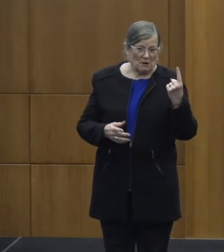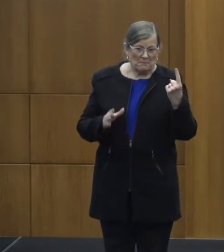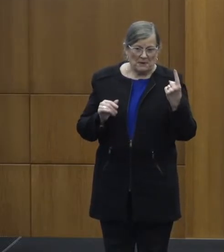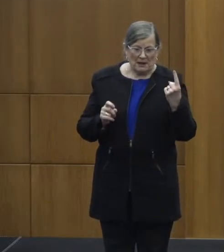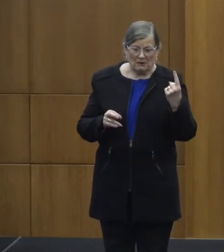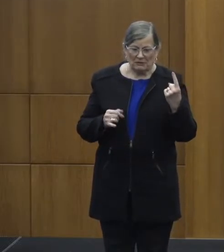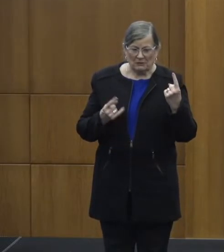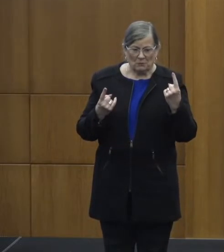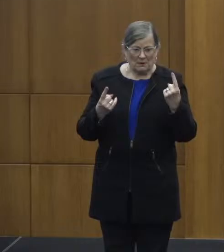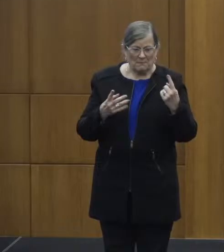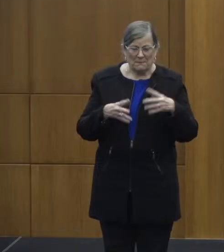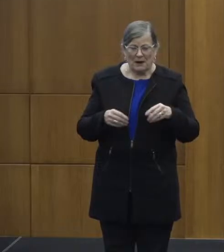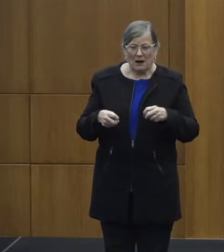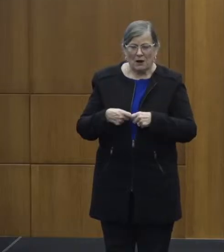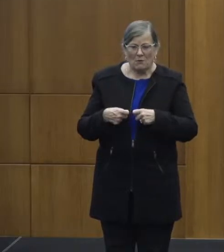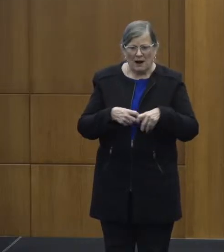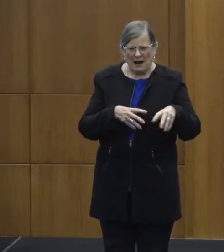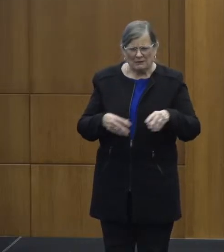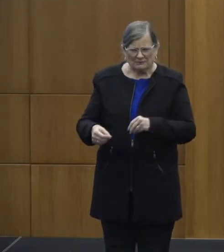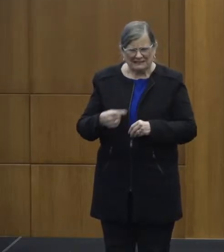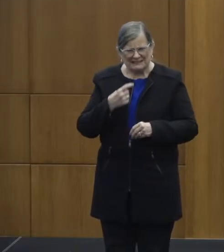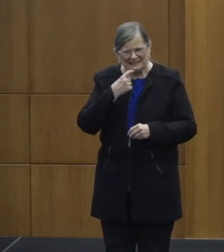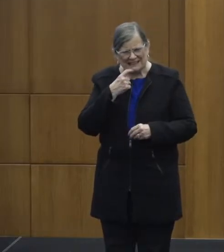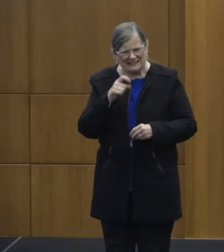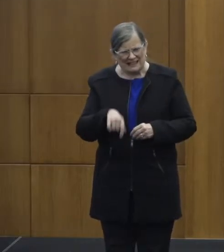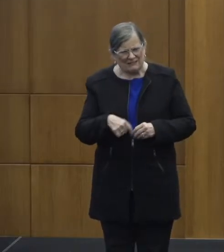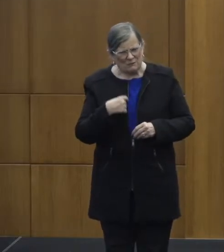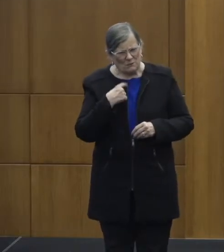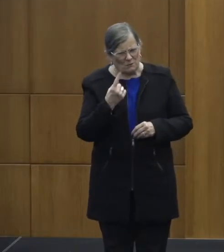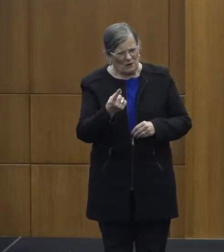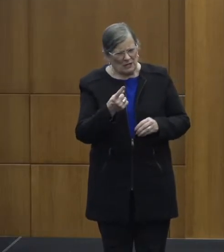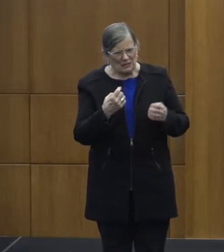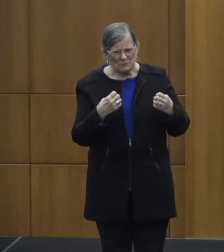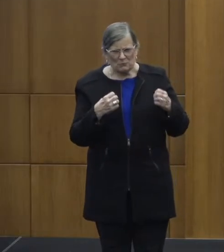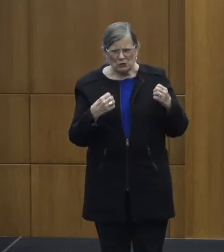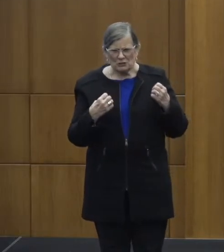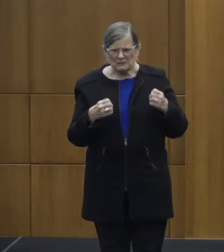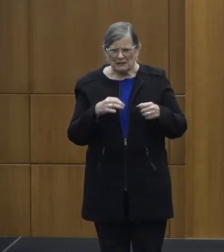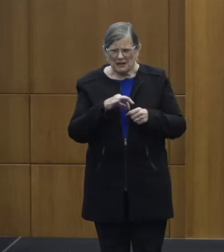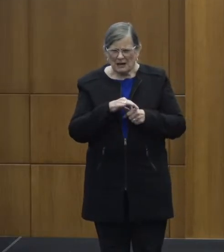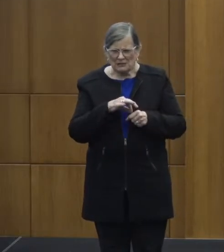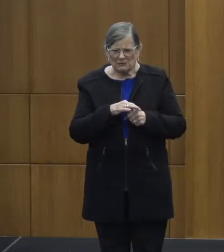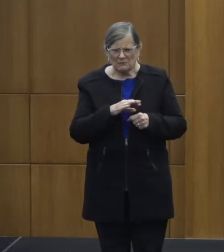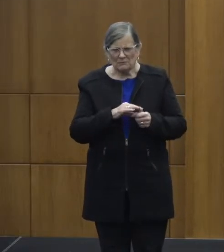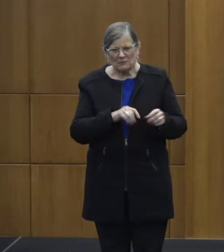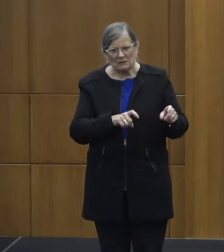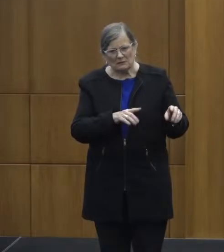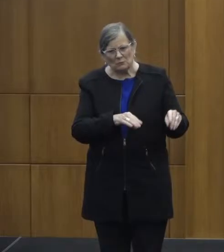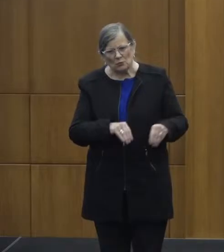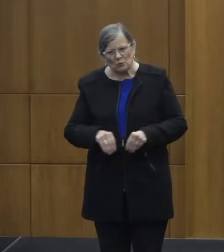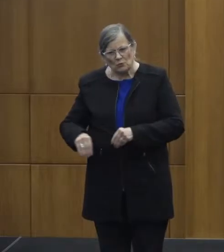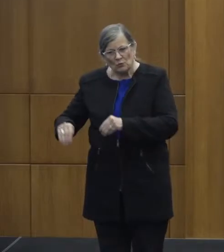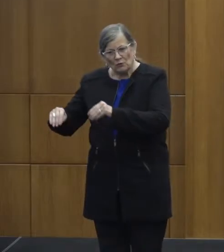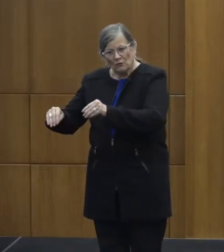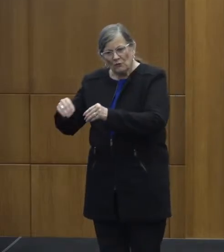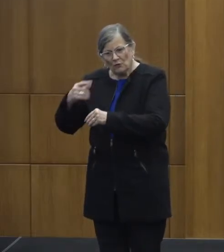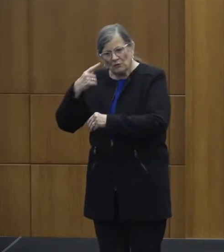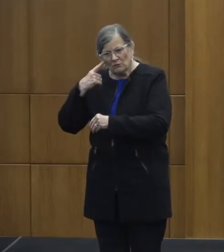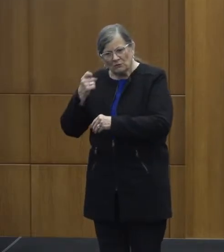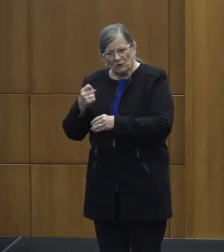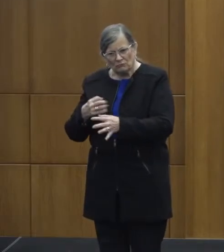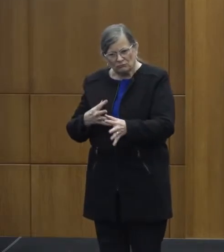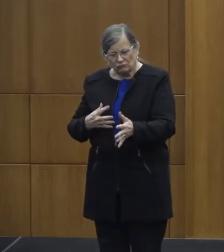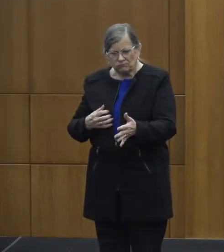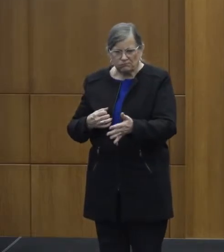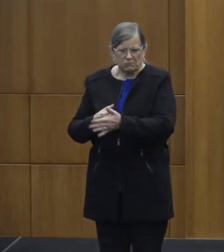press conference, I did report that there was an emergency polling place move over the weekend due to a car crashing through a church building that